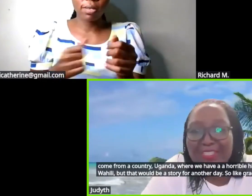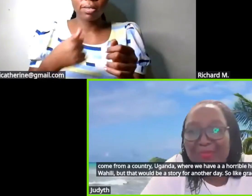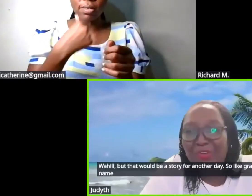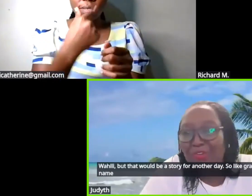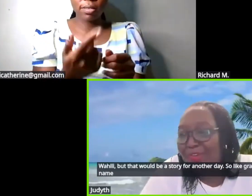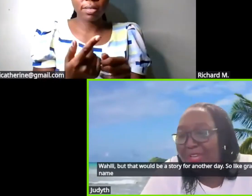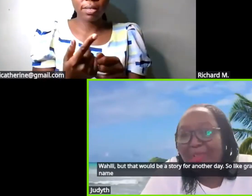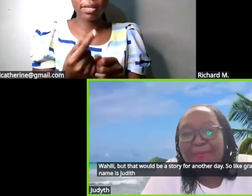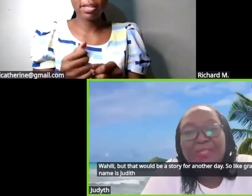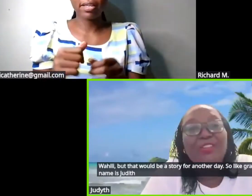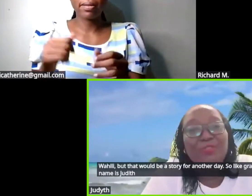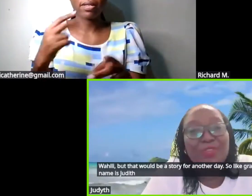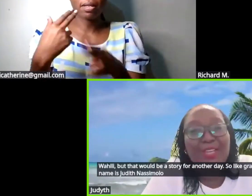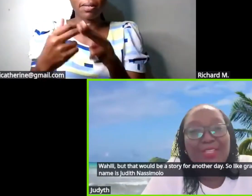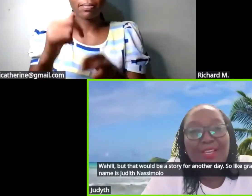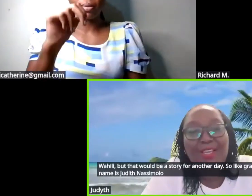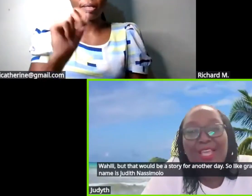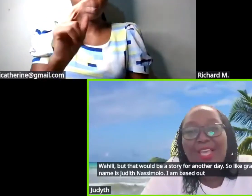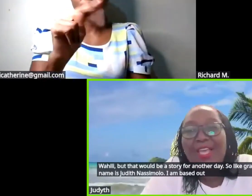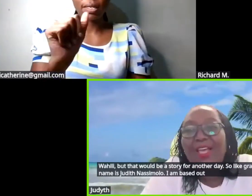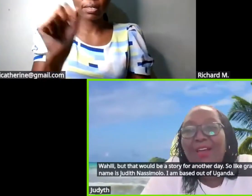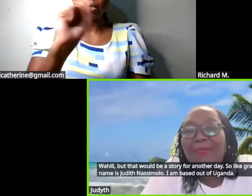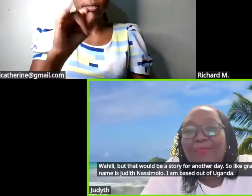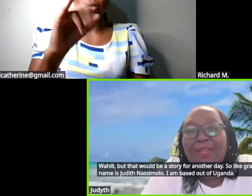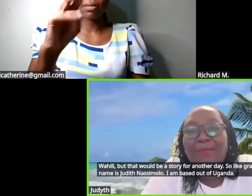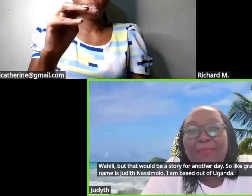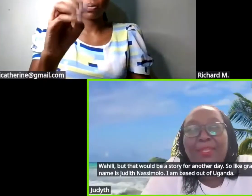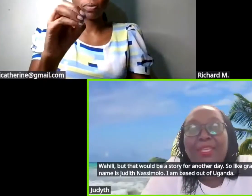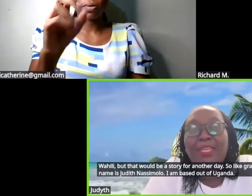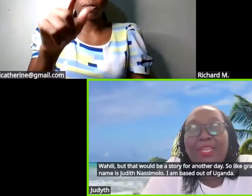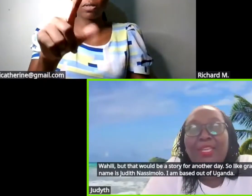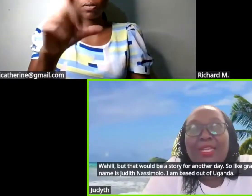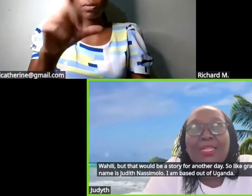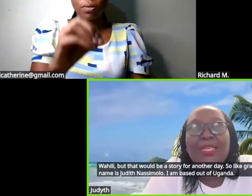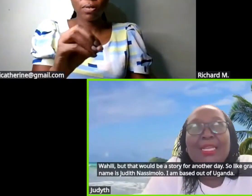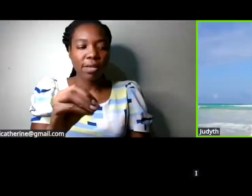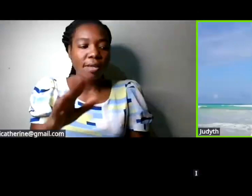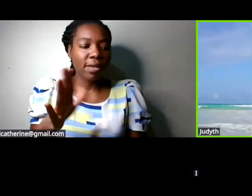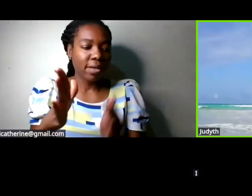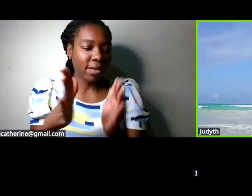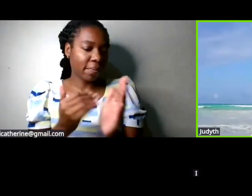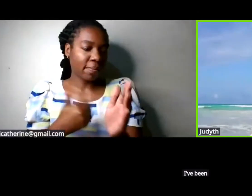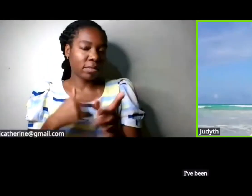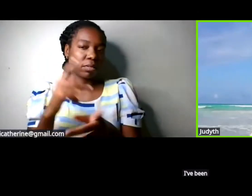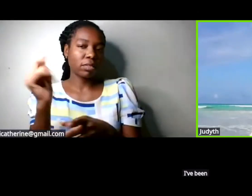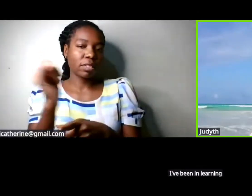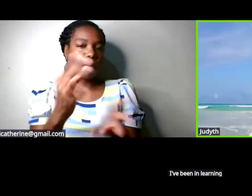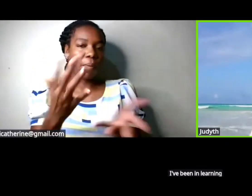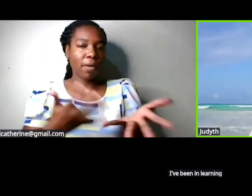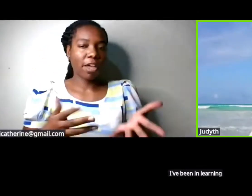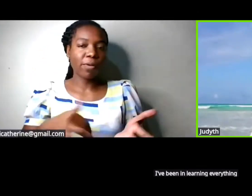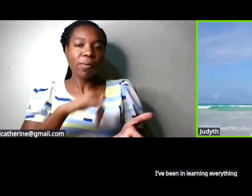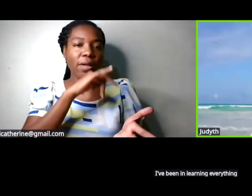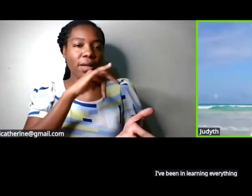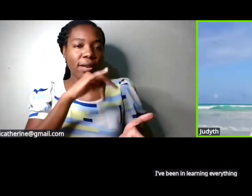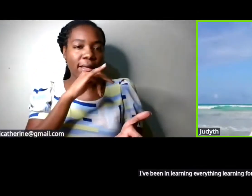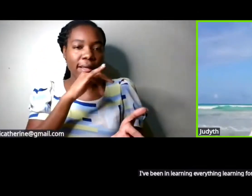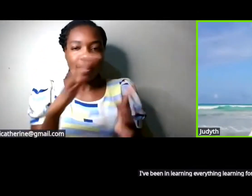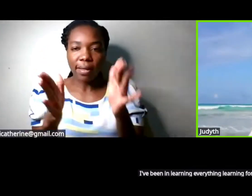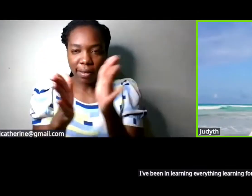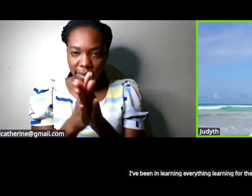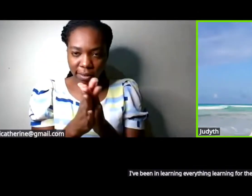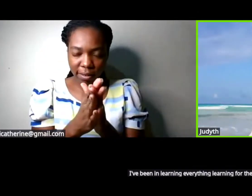Judith Nasimolo. I am based out of Uganda. I've been in everything learning for the last